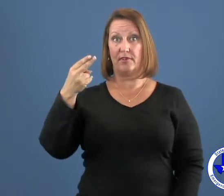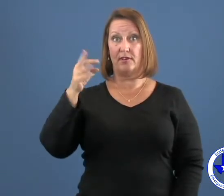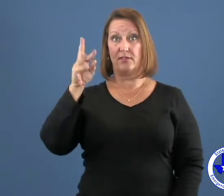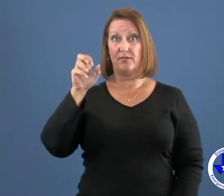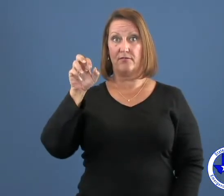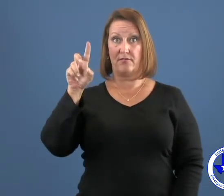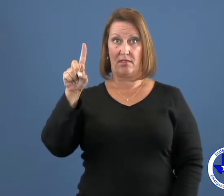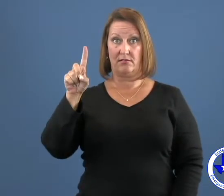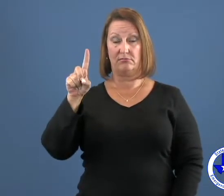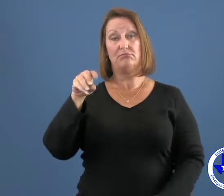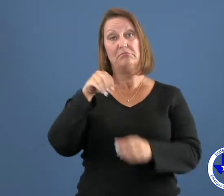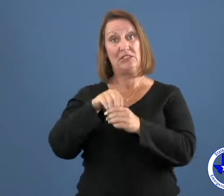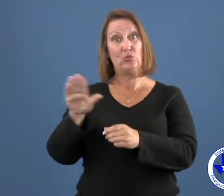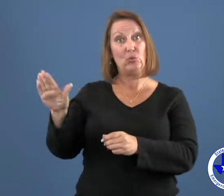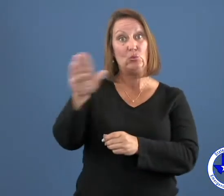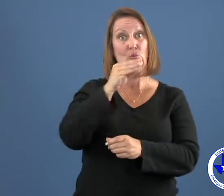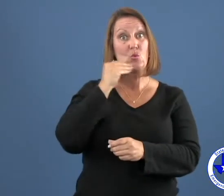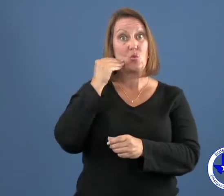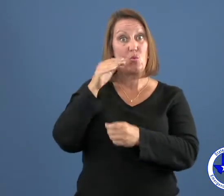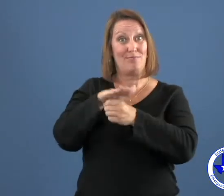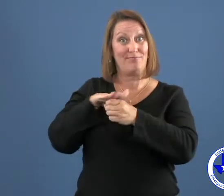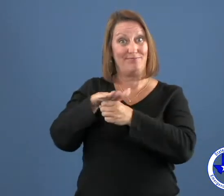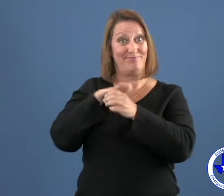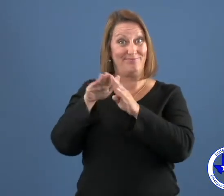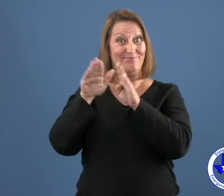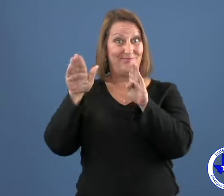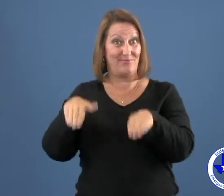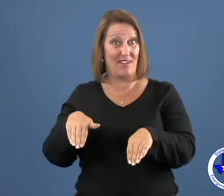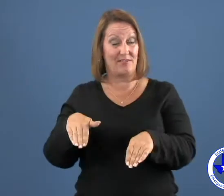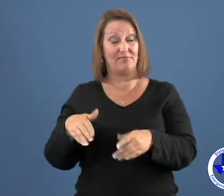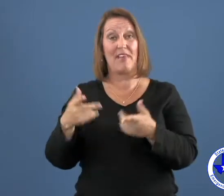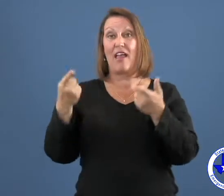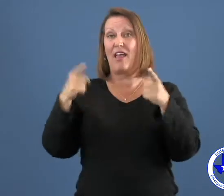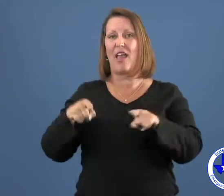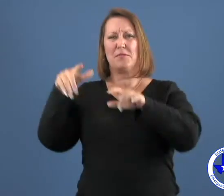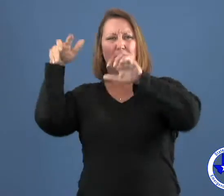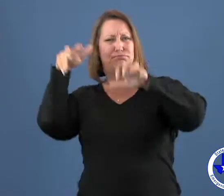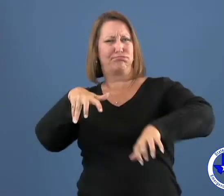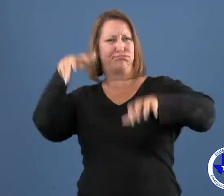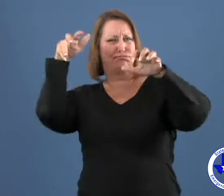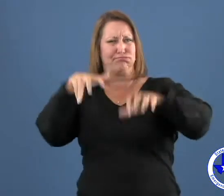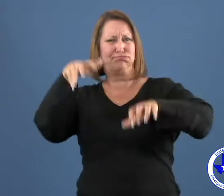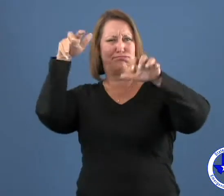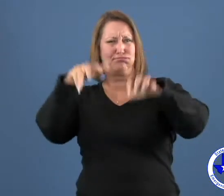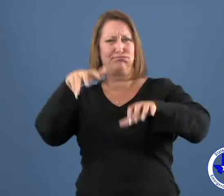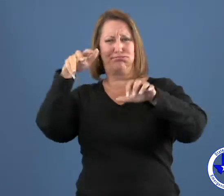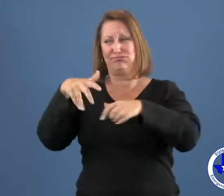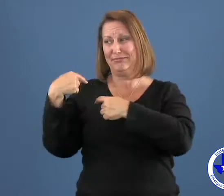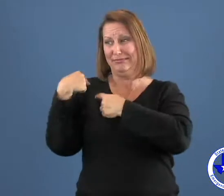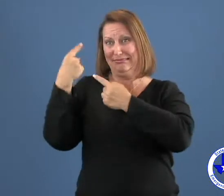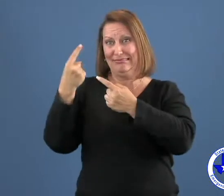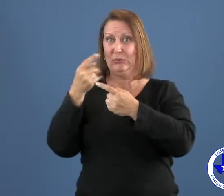Heavy rainfall has occurred or is occurring, and runoff will cause flash flooding of creeks and